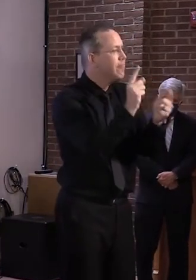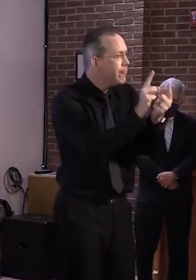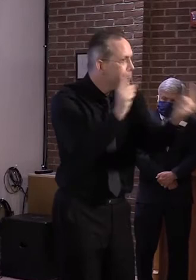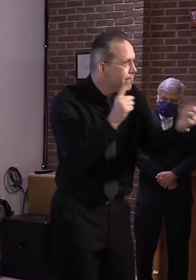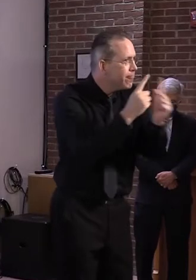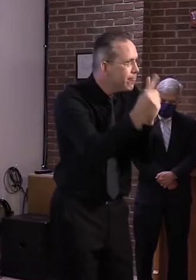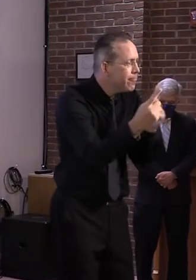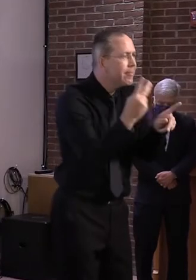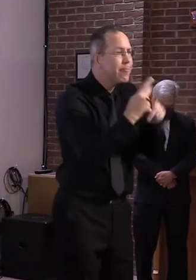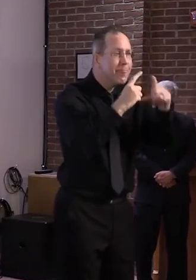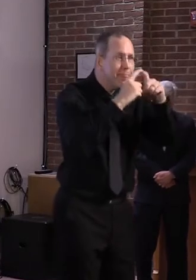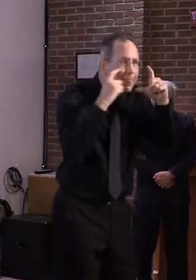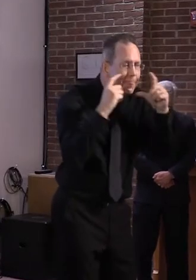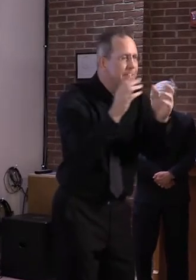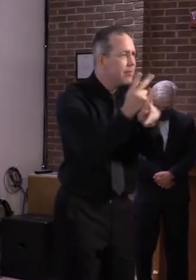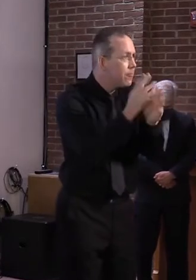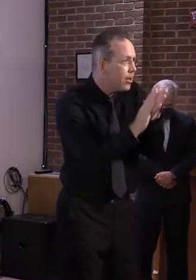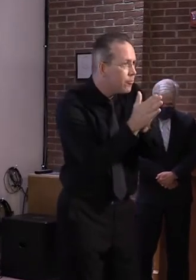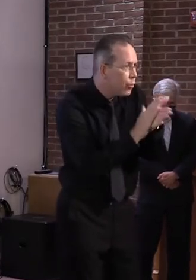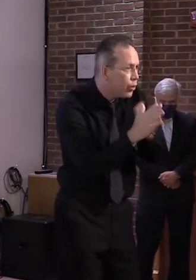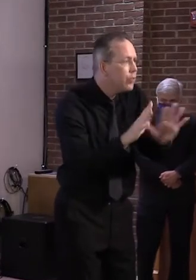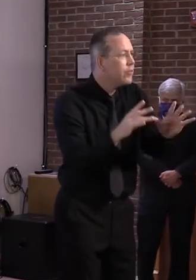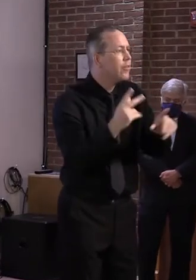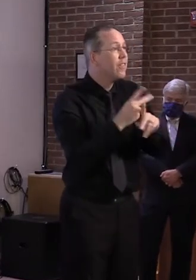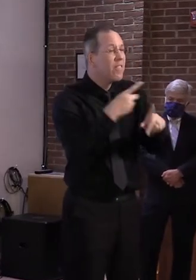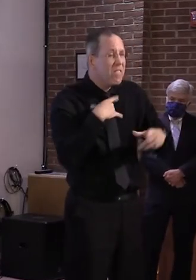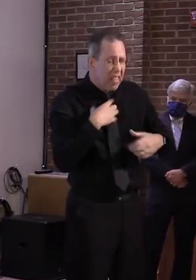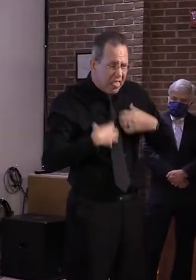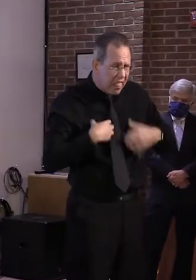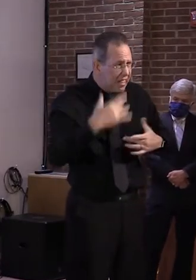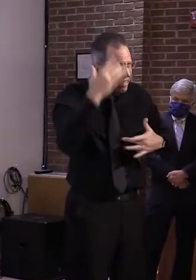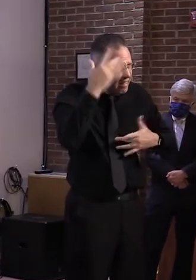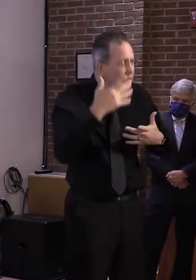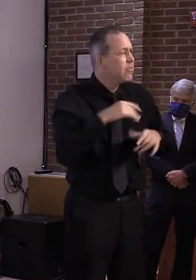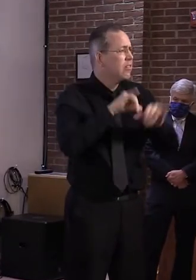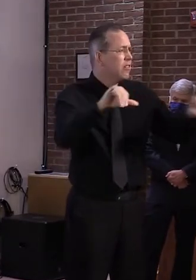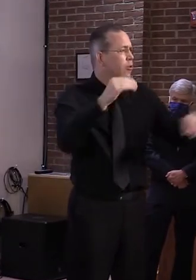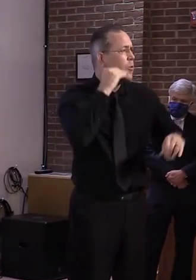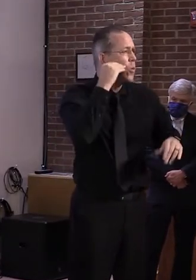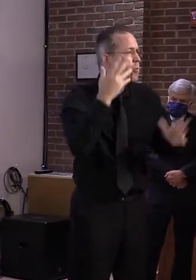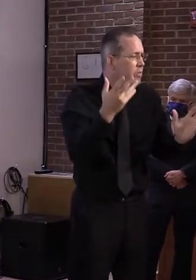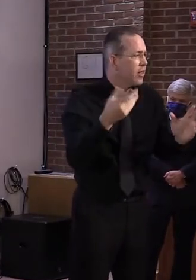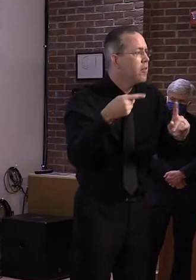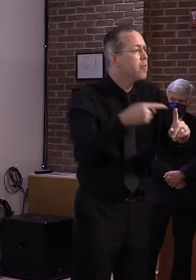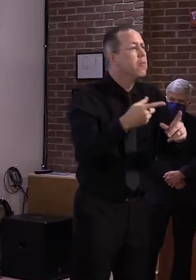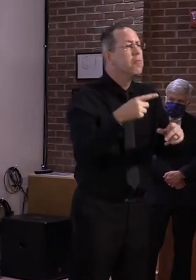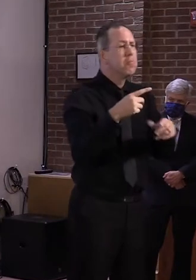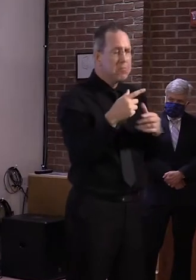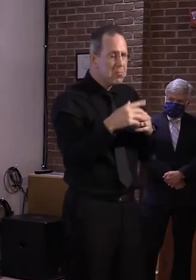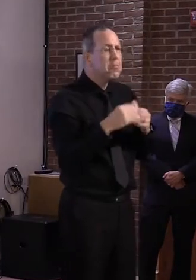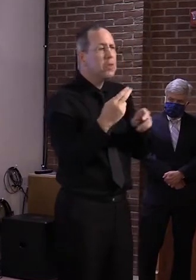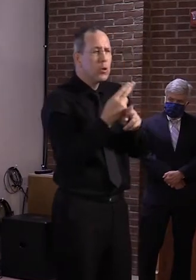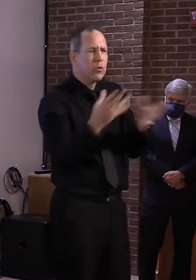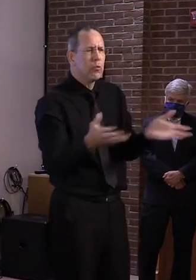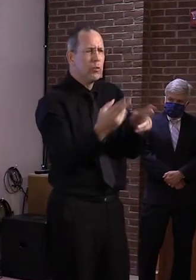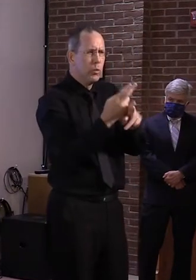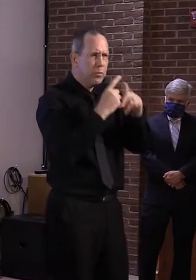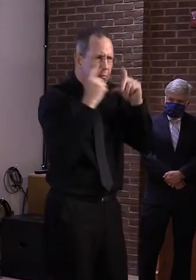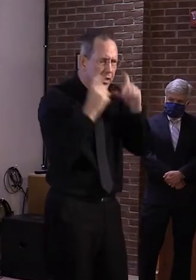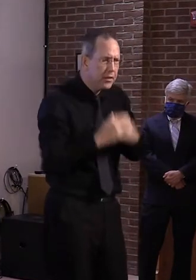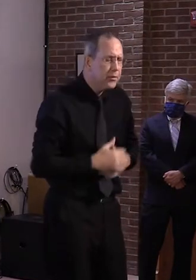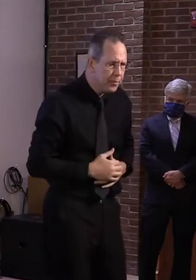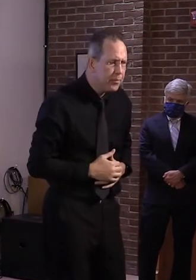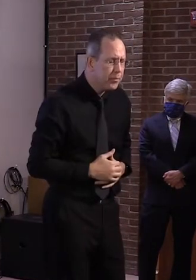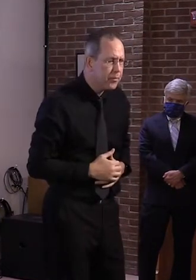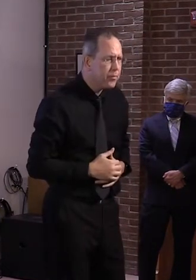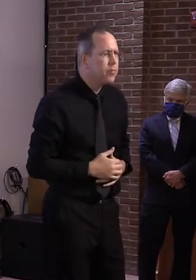your hands, stay home when sick, and wear a mask when you can. We'll be asking the operators